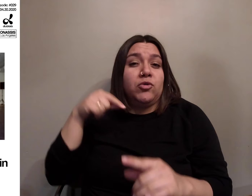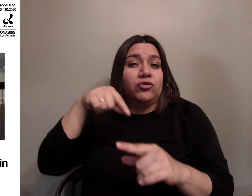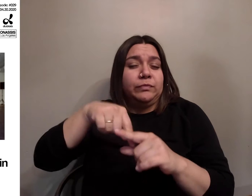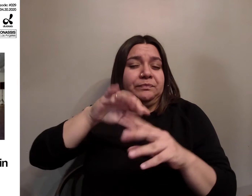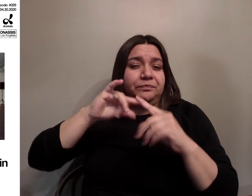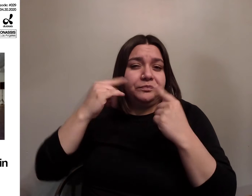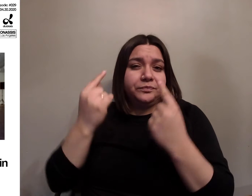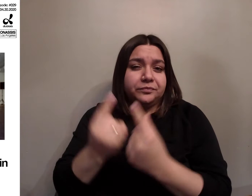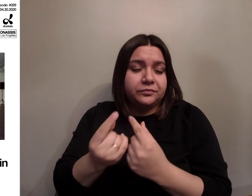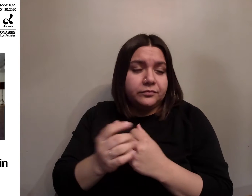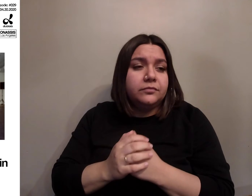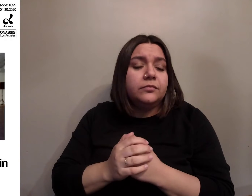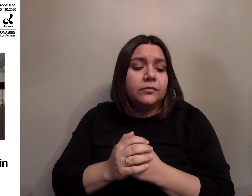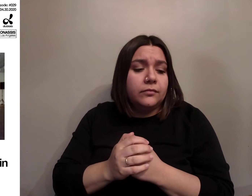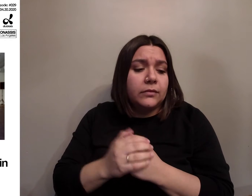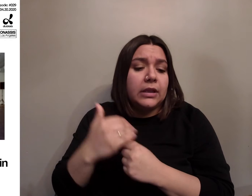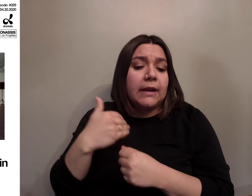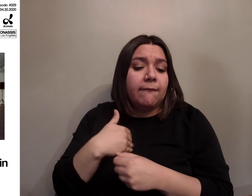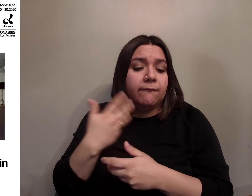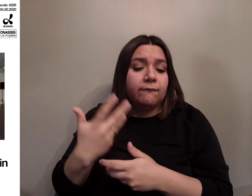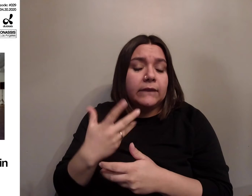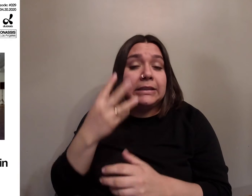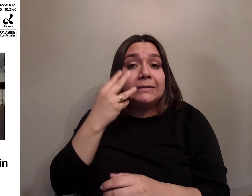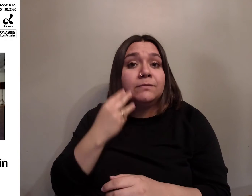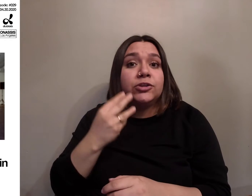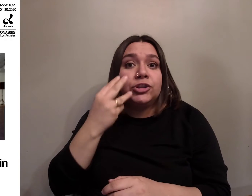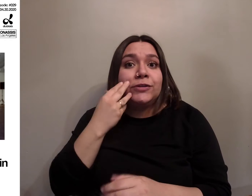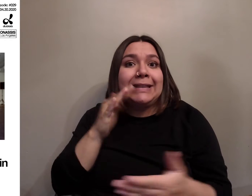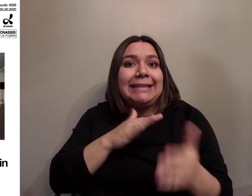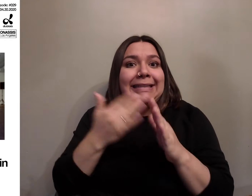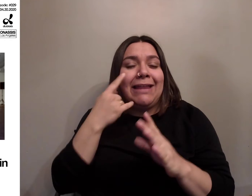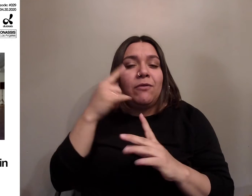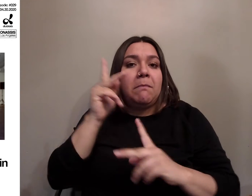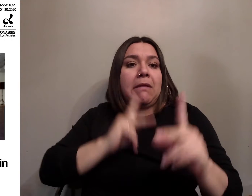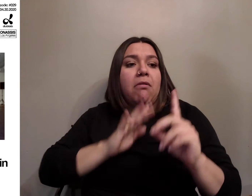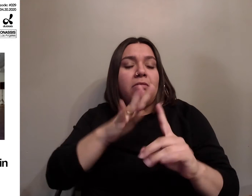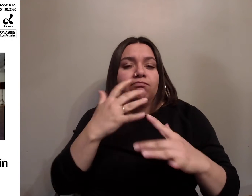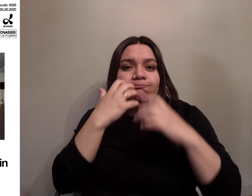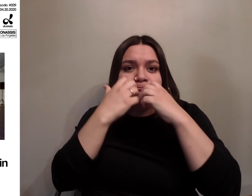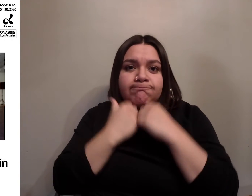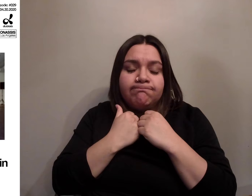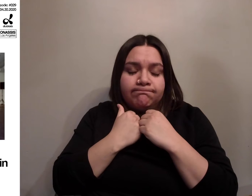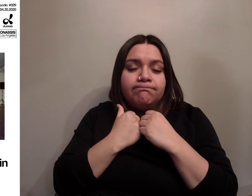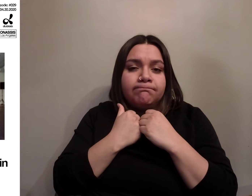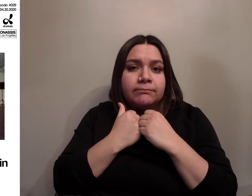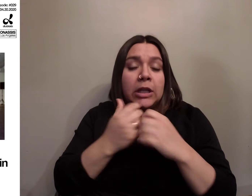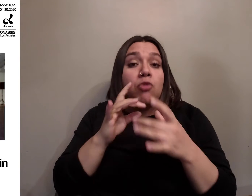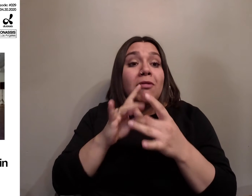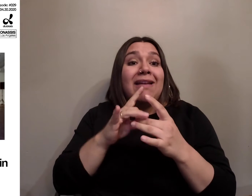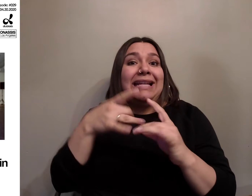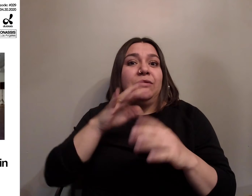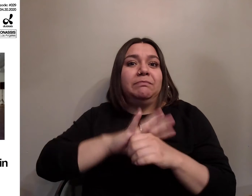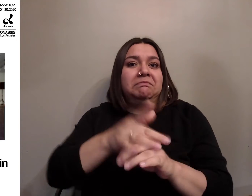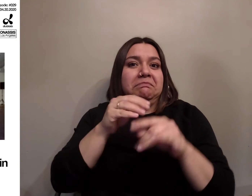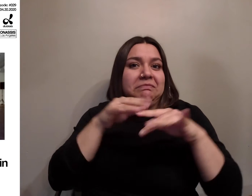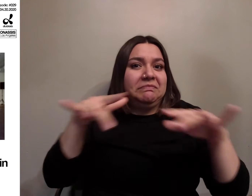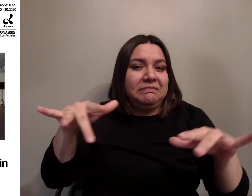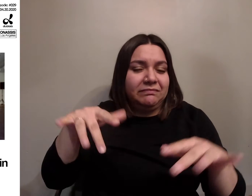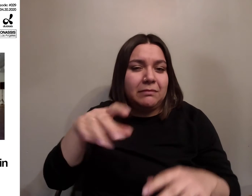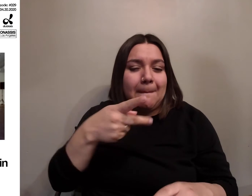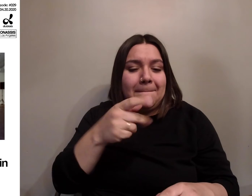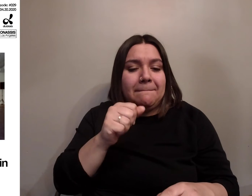the repercussions of not being able to be close to loved ones in their last days.